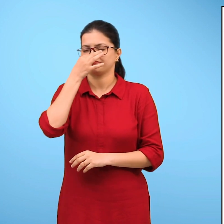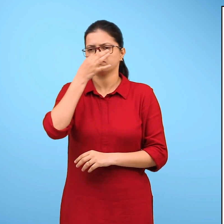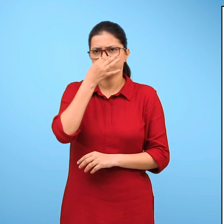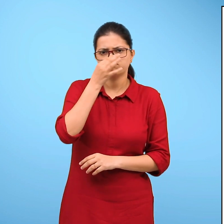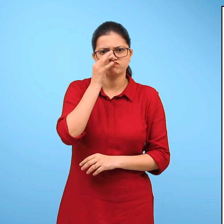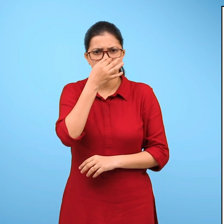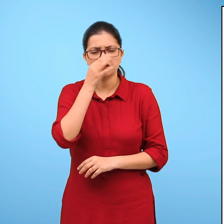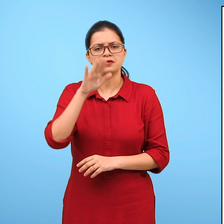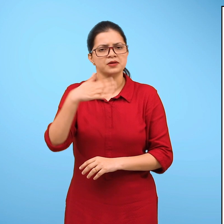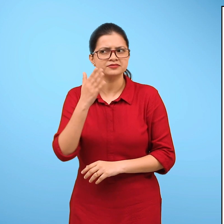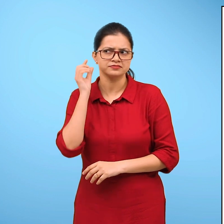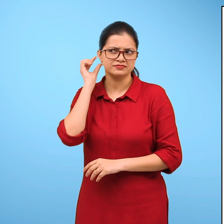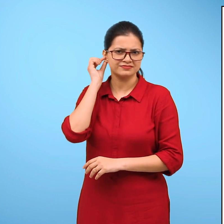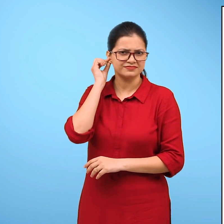nose, ear,